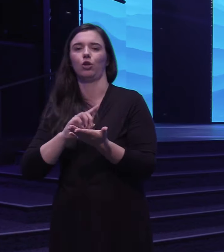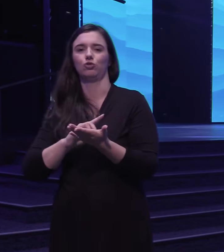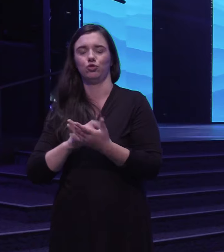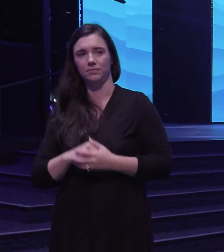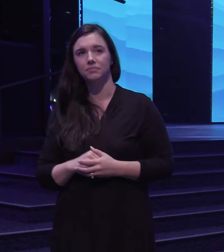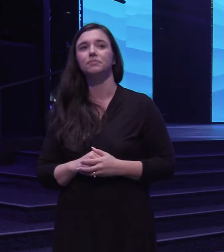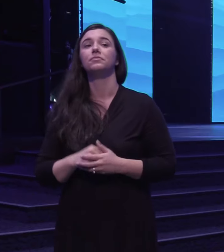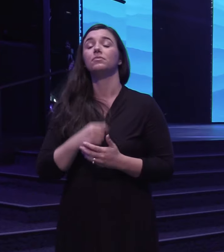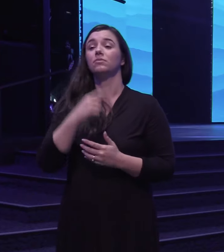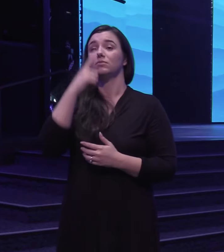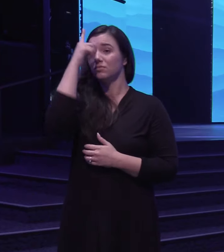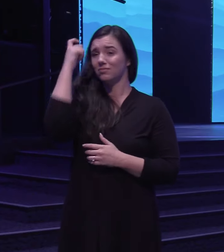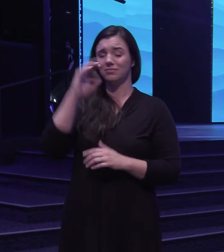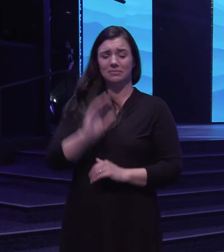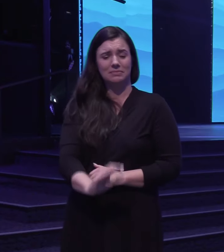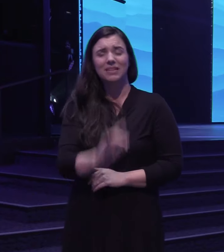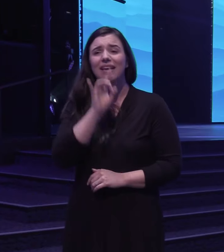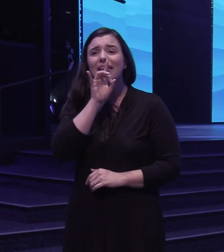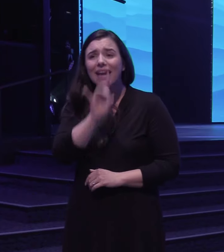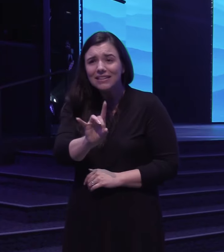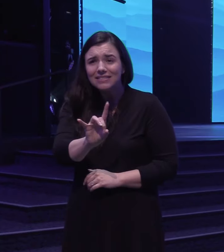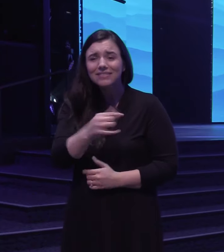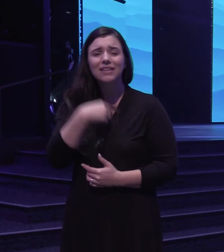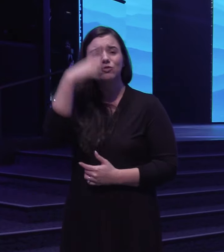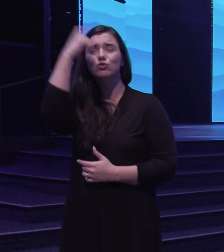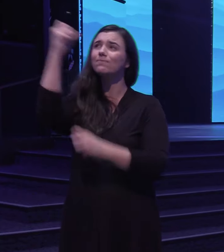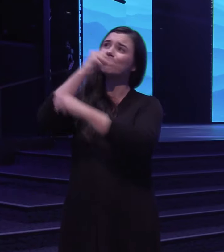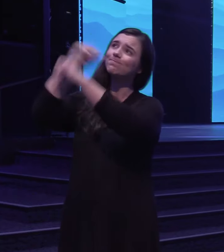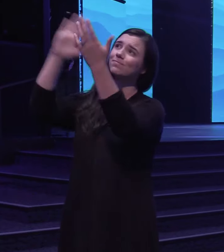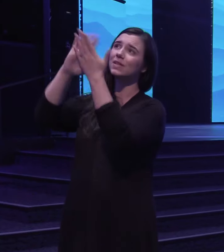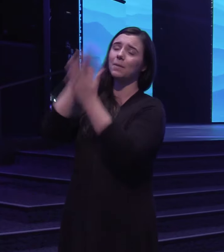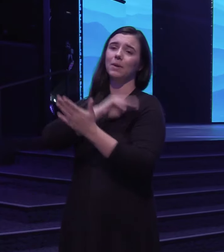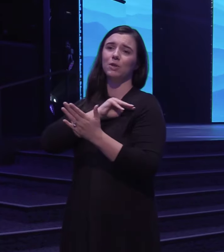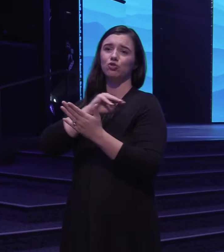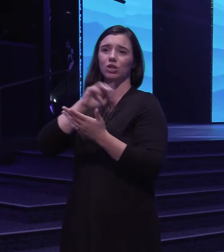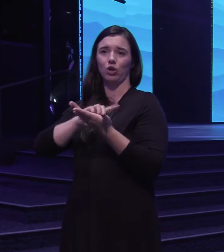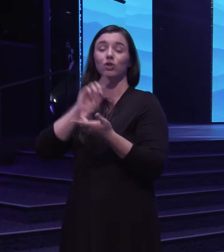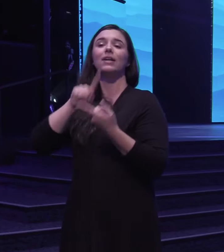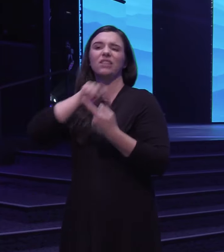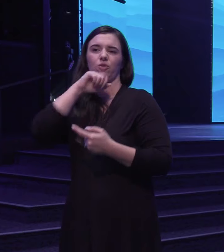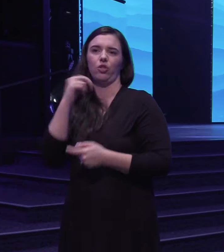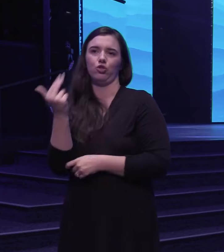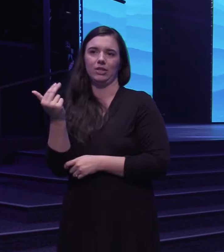And that was my dream from the time I was 8 years old until I was 13.